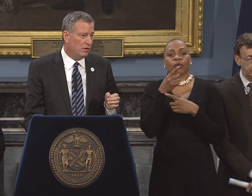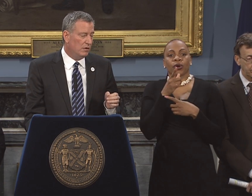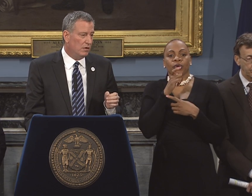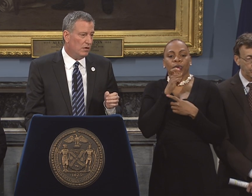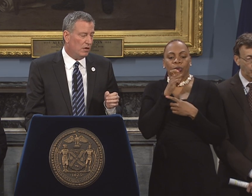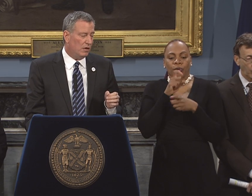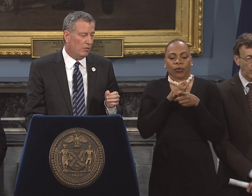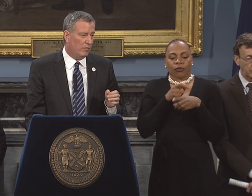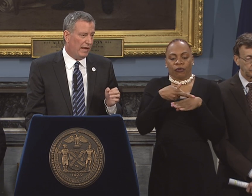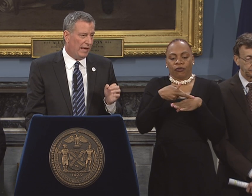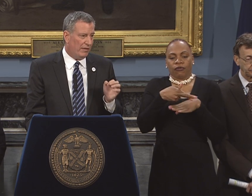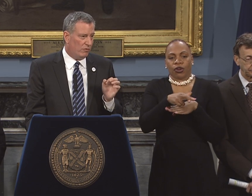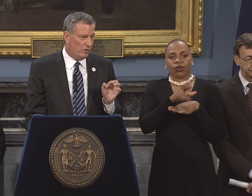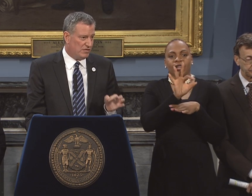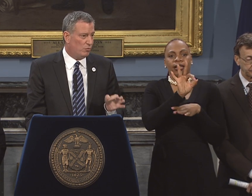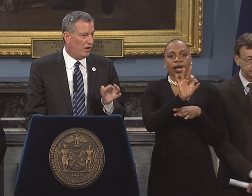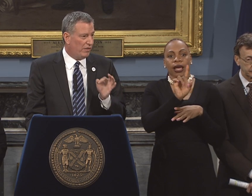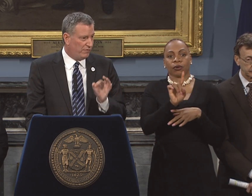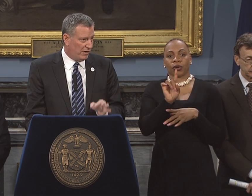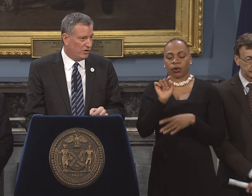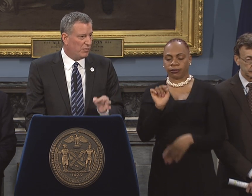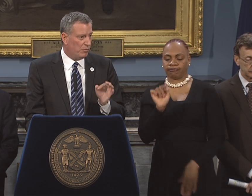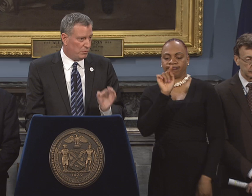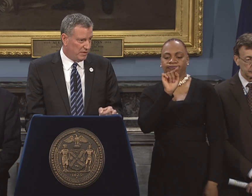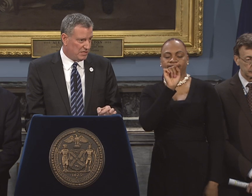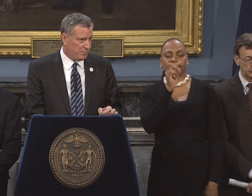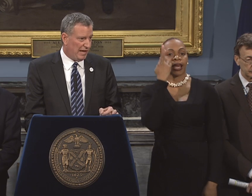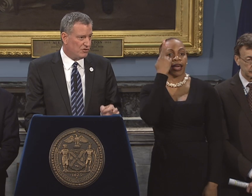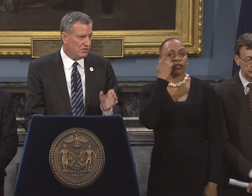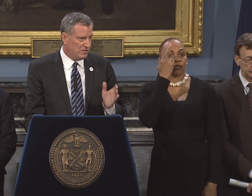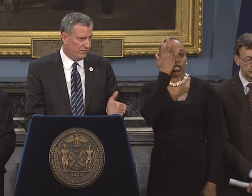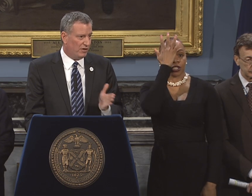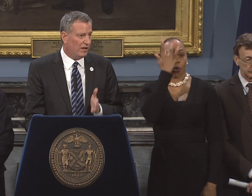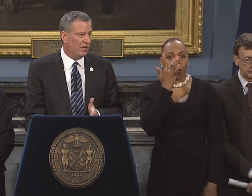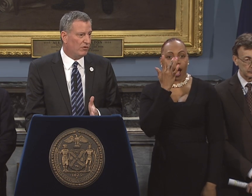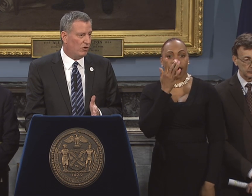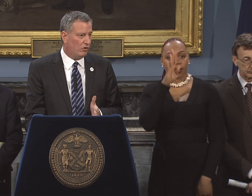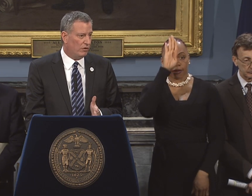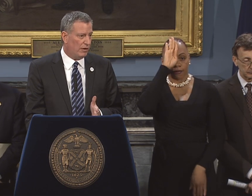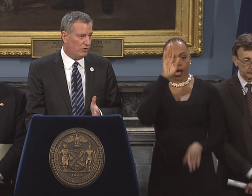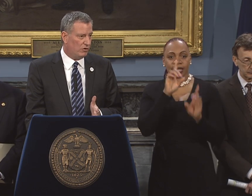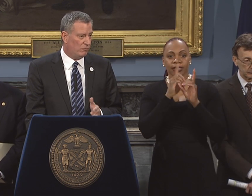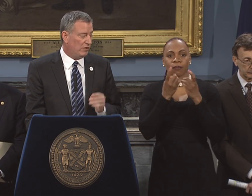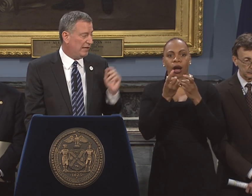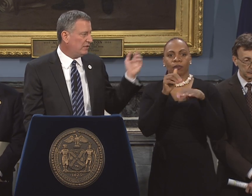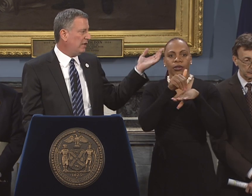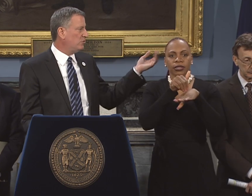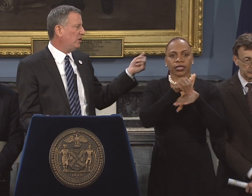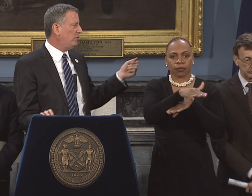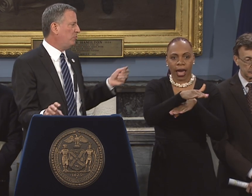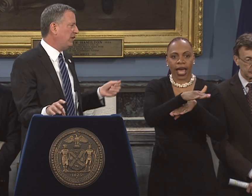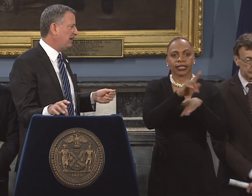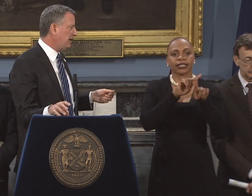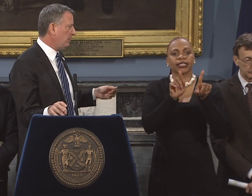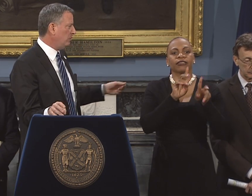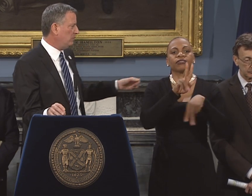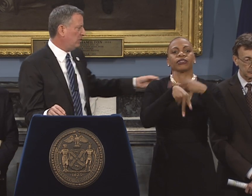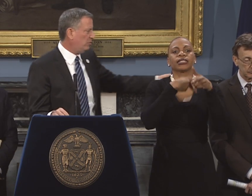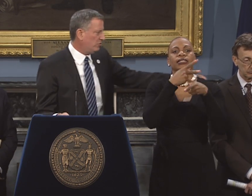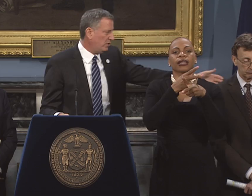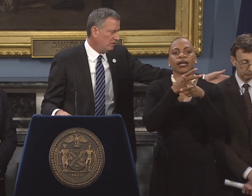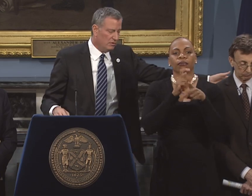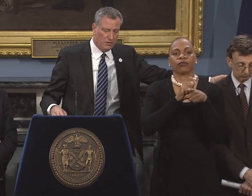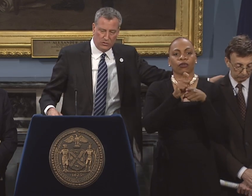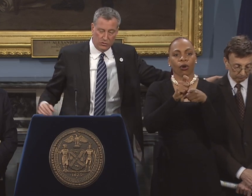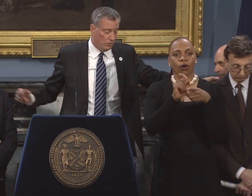911, and the reason why the fire department would be dispatched is different kind of call that would relate to that. So why don't we break that out,